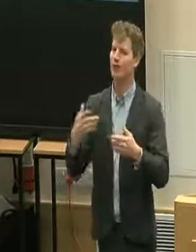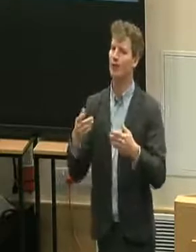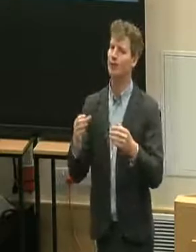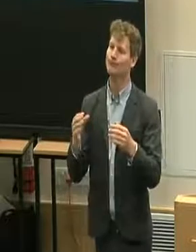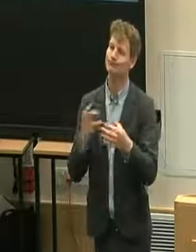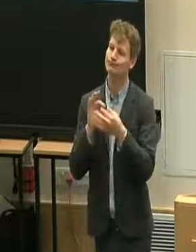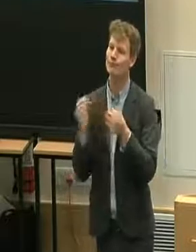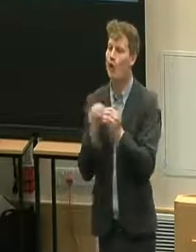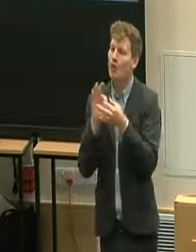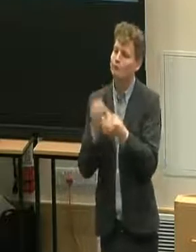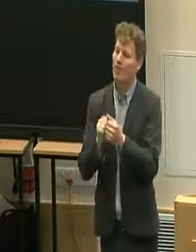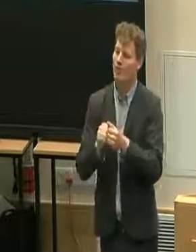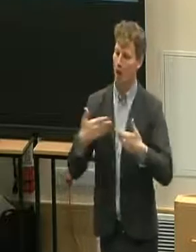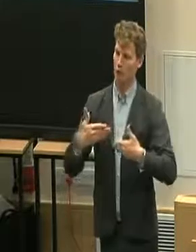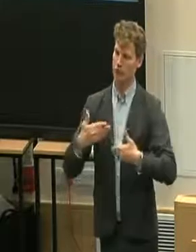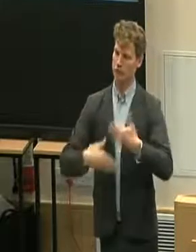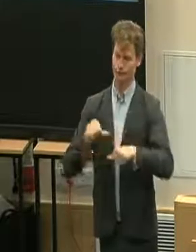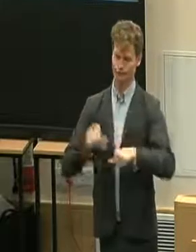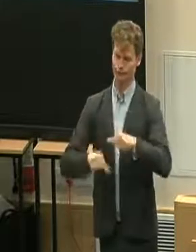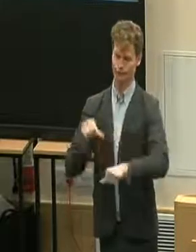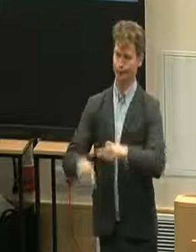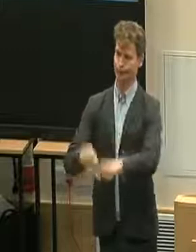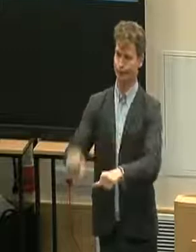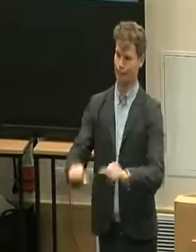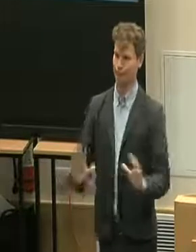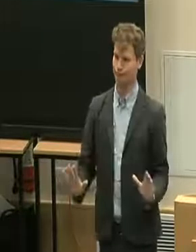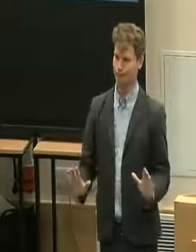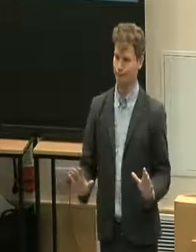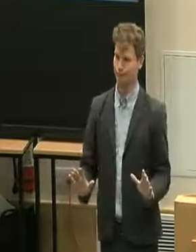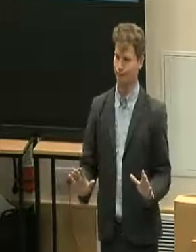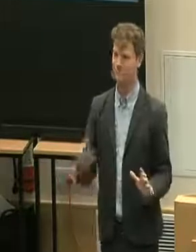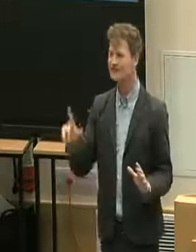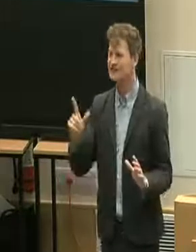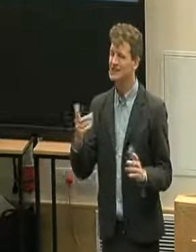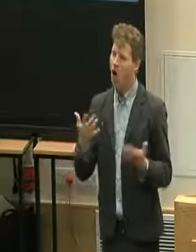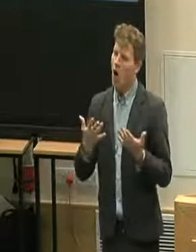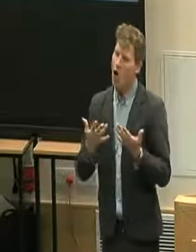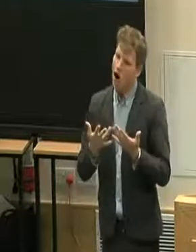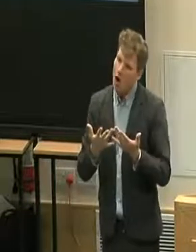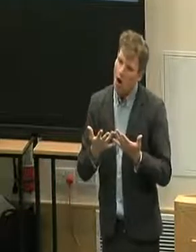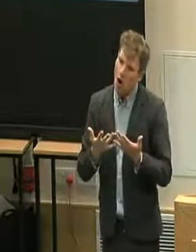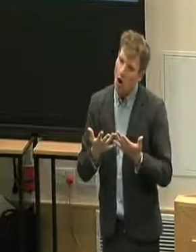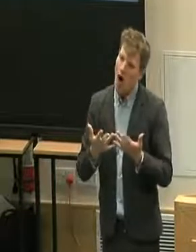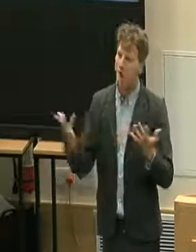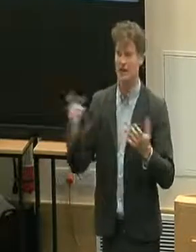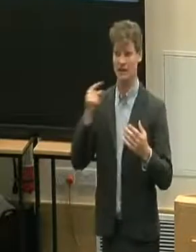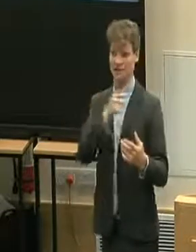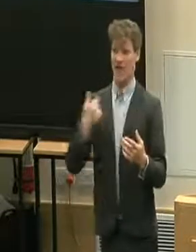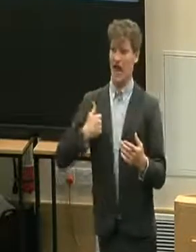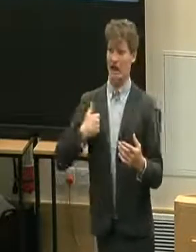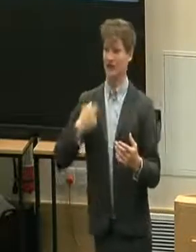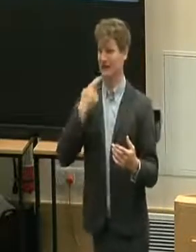Equal protection, equal benefit of the law has often, certainly in the Canadian context, been interpreted as